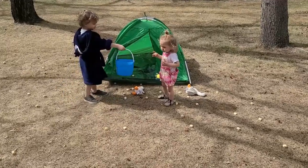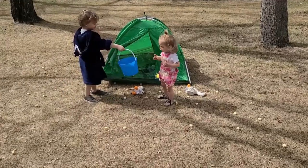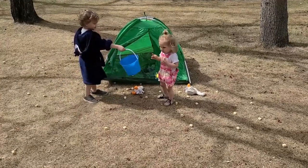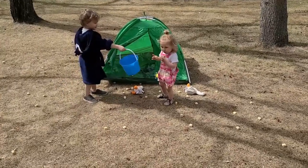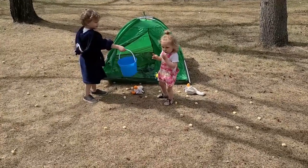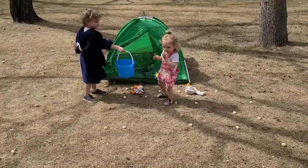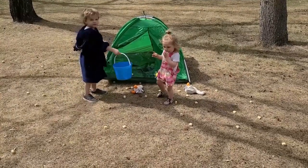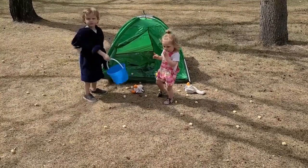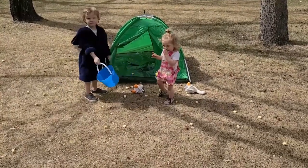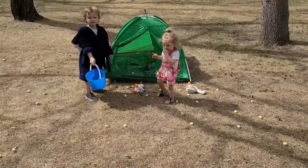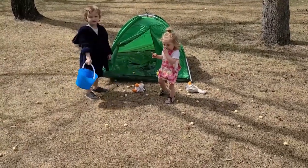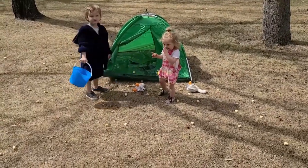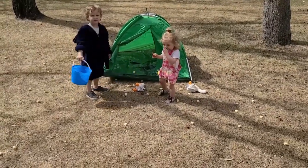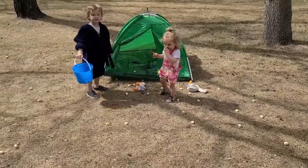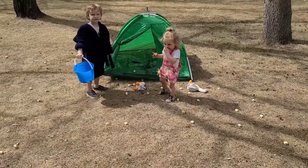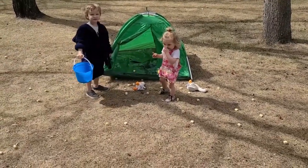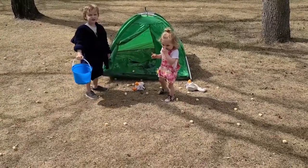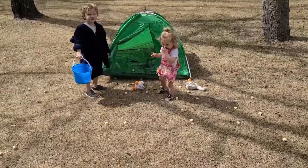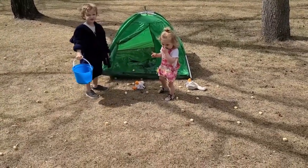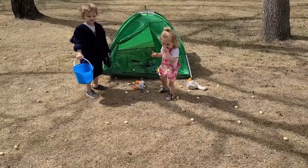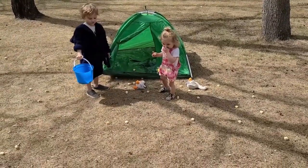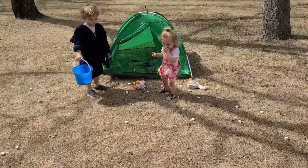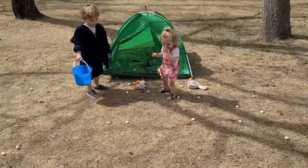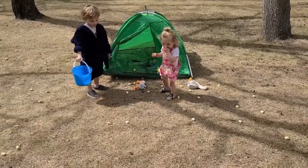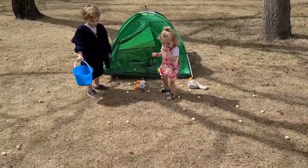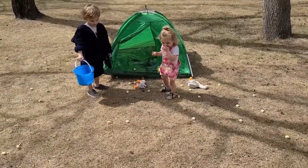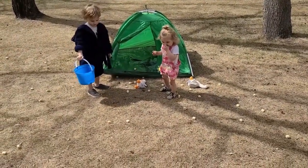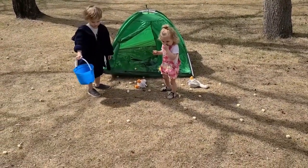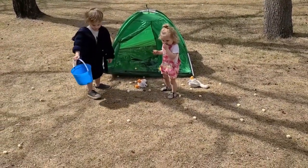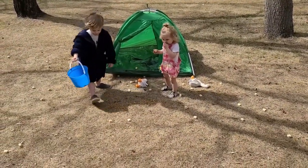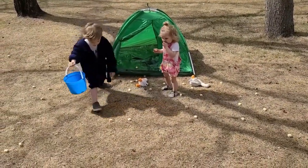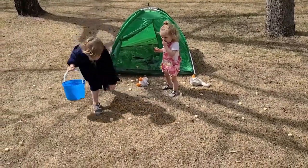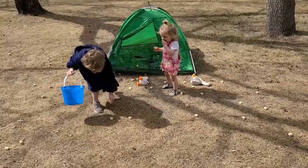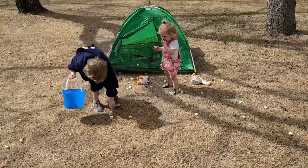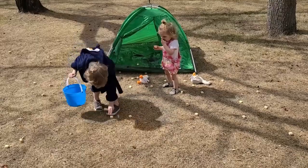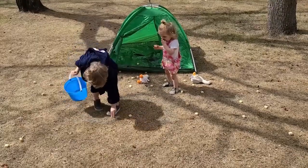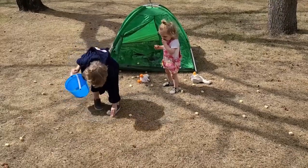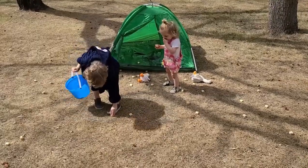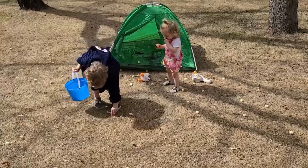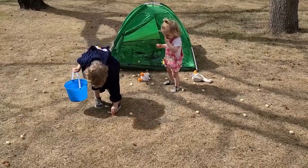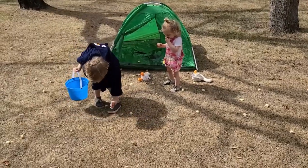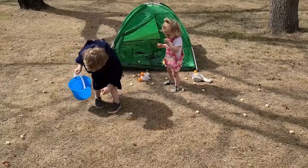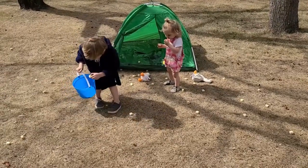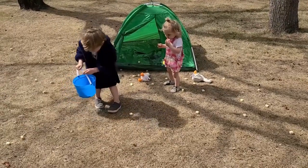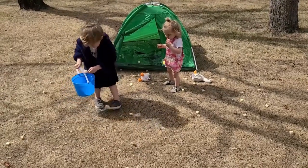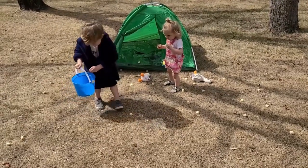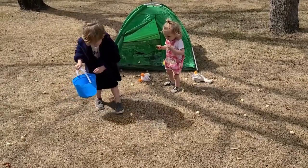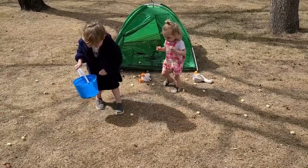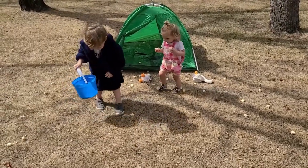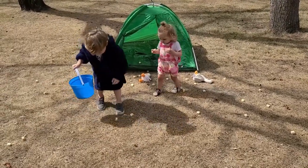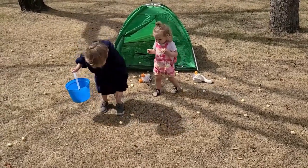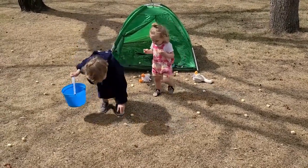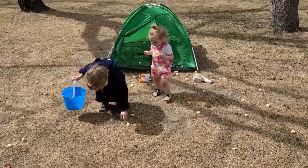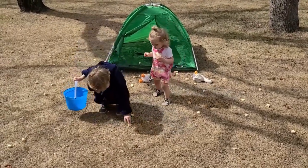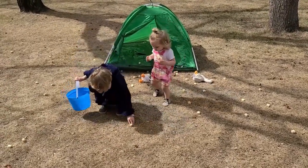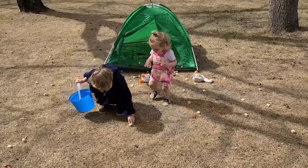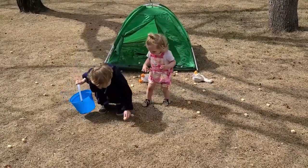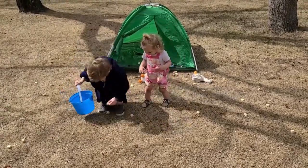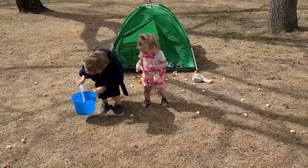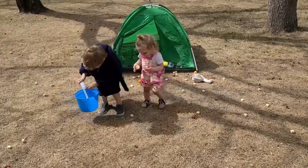is the food God promised you, Moses said. Each of you may gather as much as you can eat today, but don't save any because God will